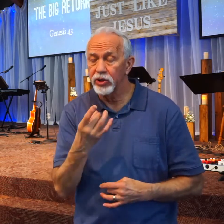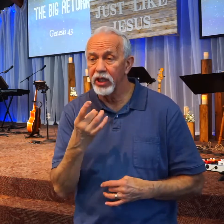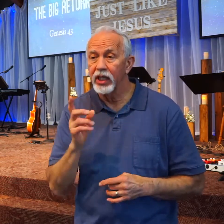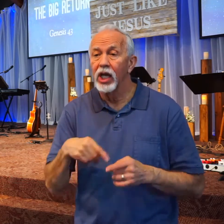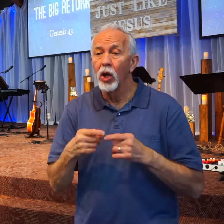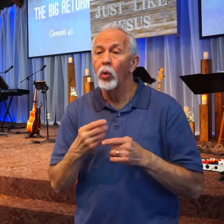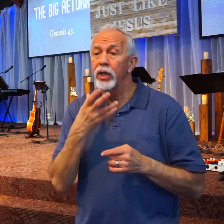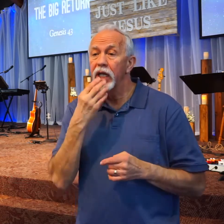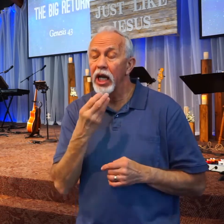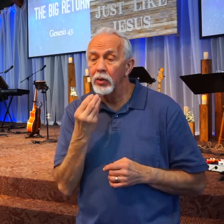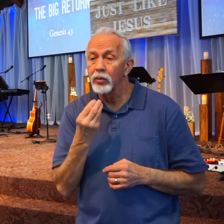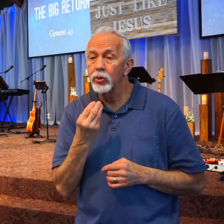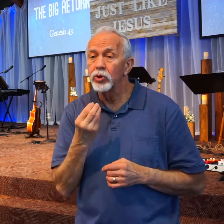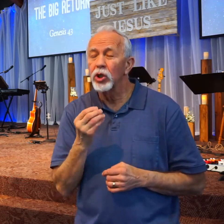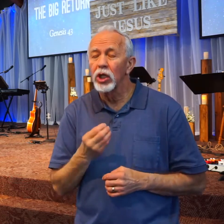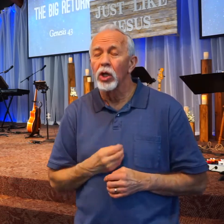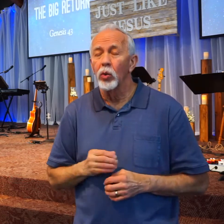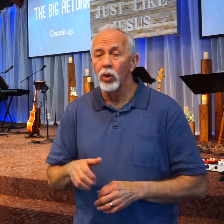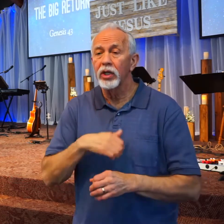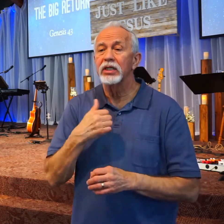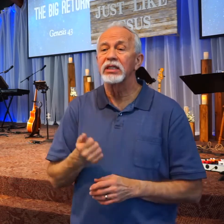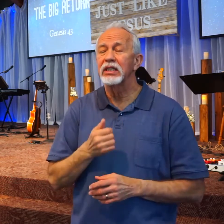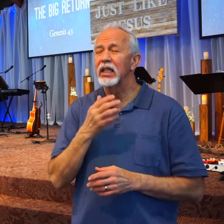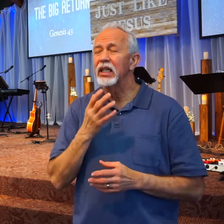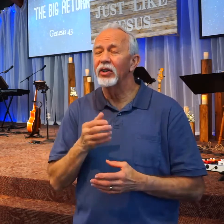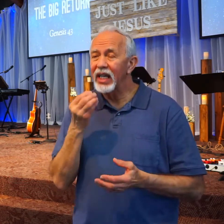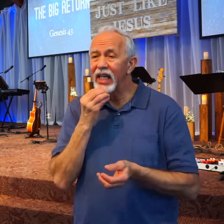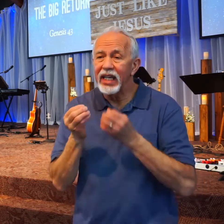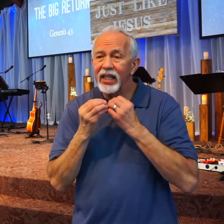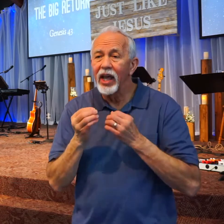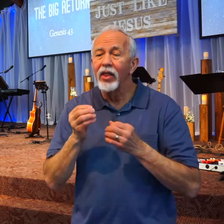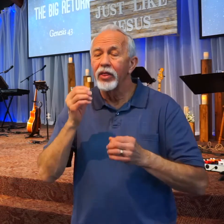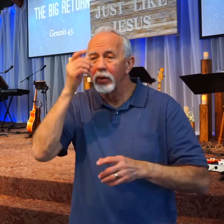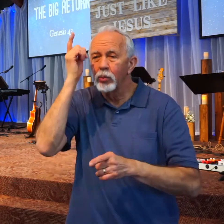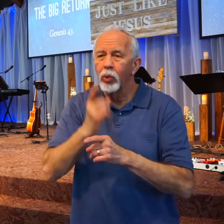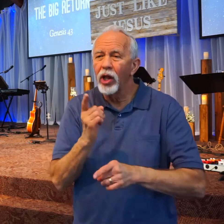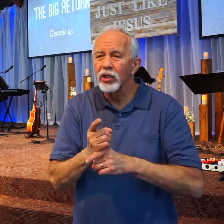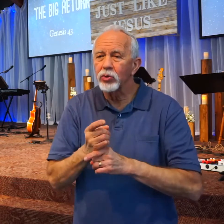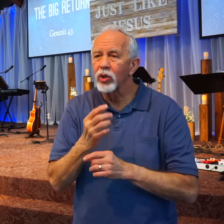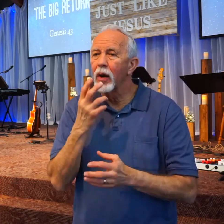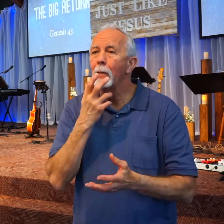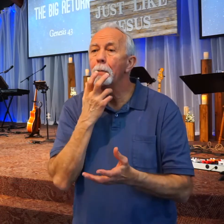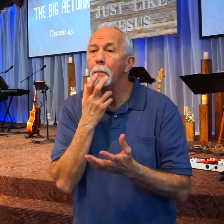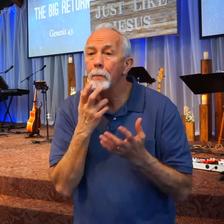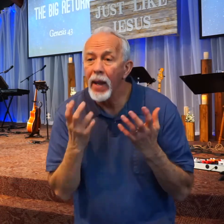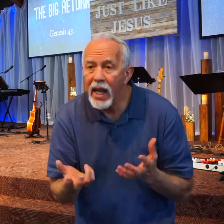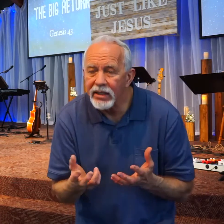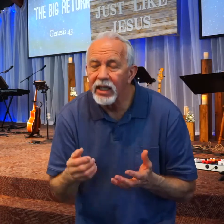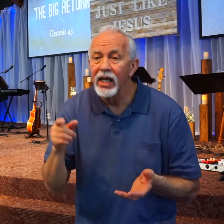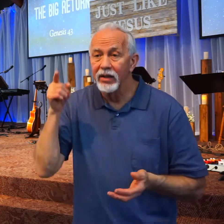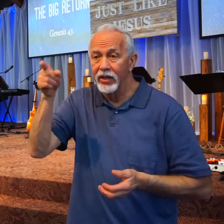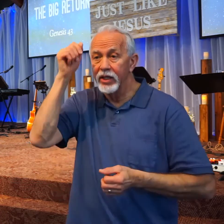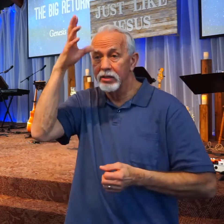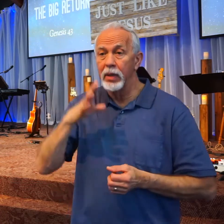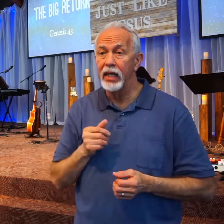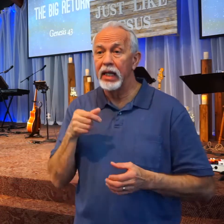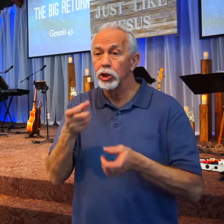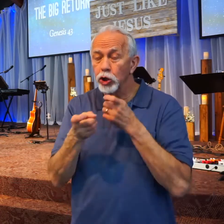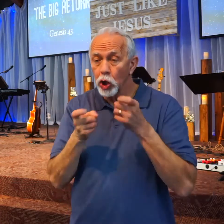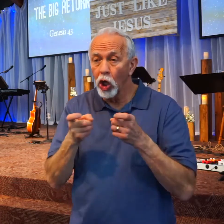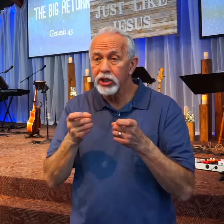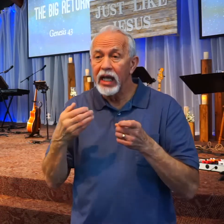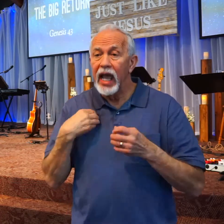the Hebrews were set up and were eating, the brothers themselves were astonished that this man in charge